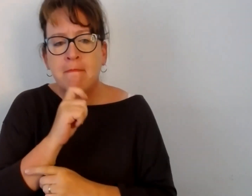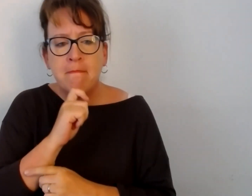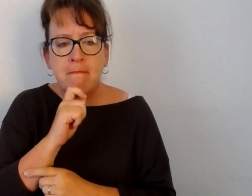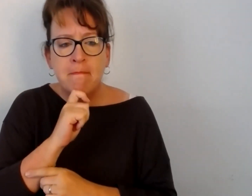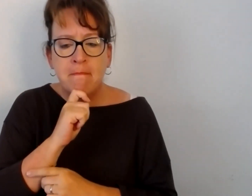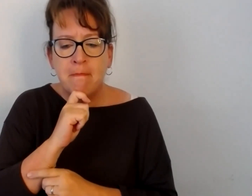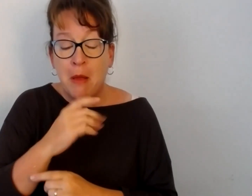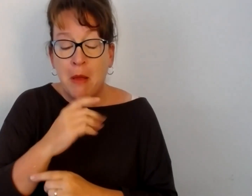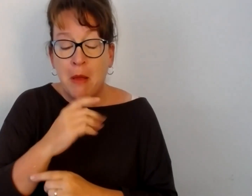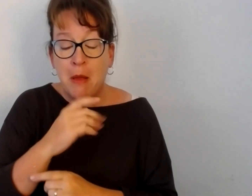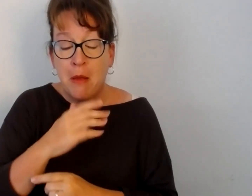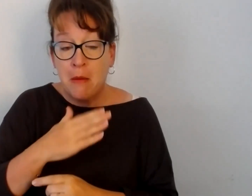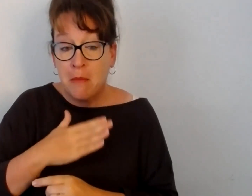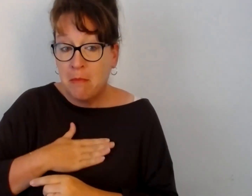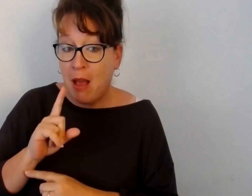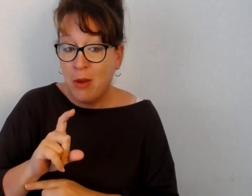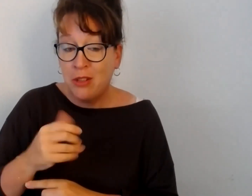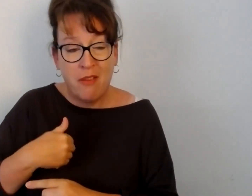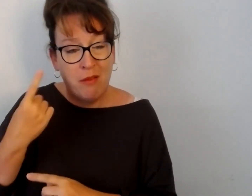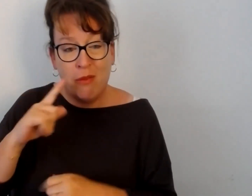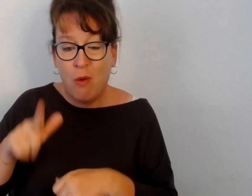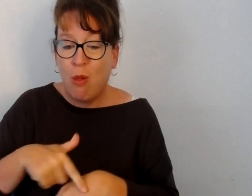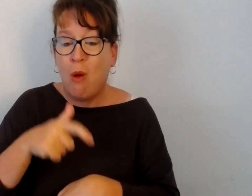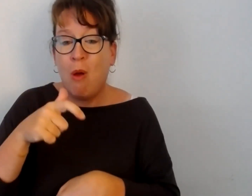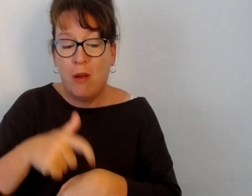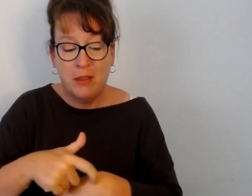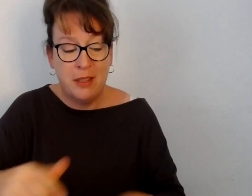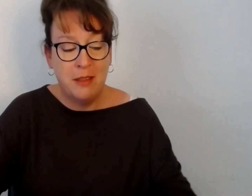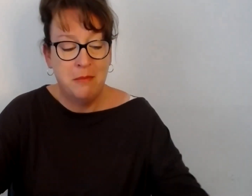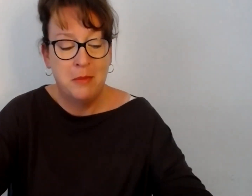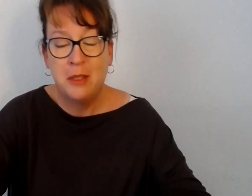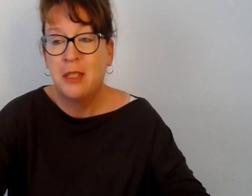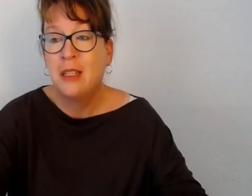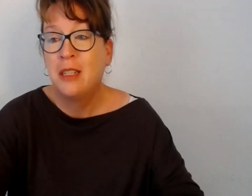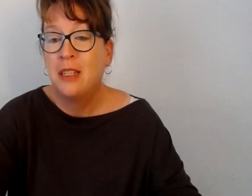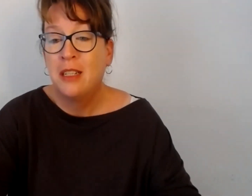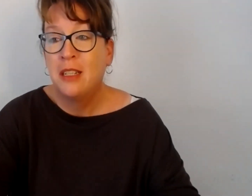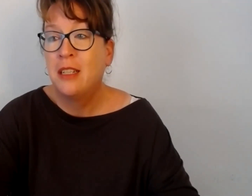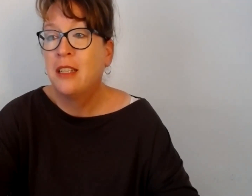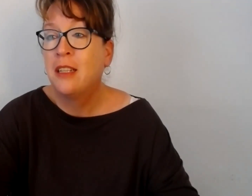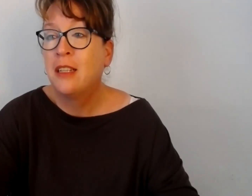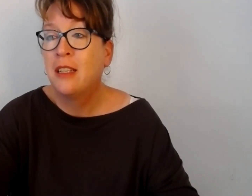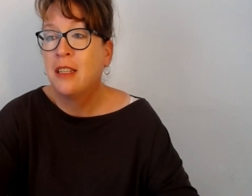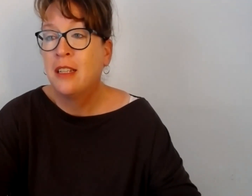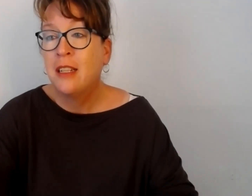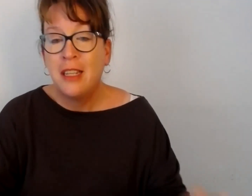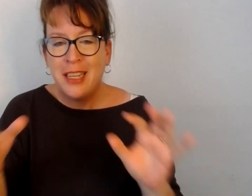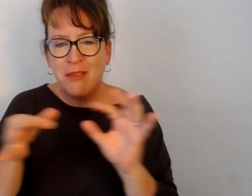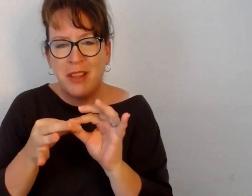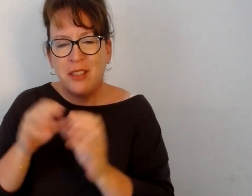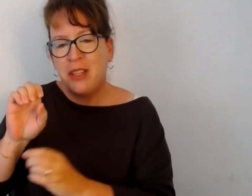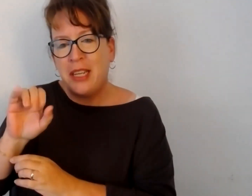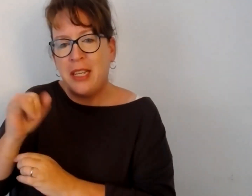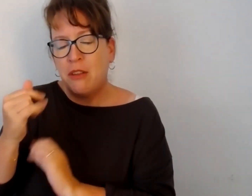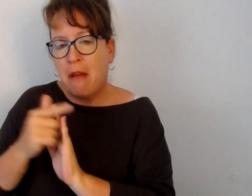One of the questions that I've had for a while in regards to the EJ law, and I'm not